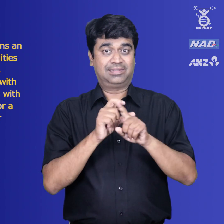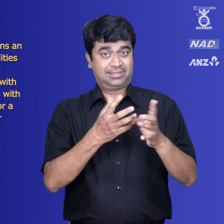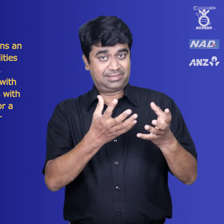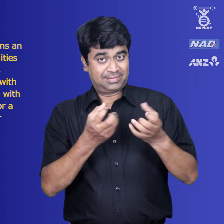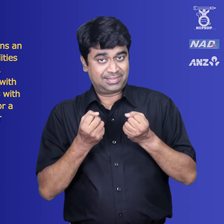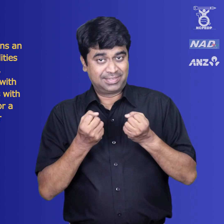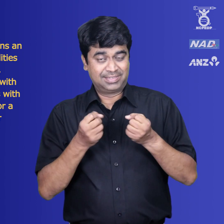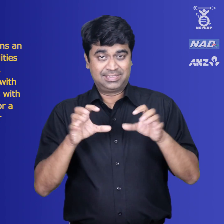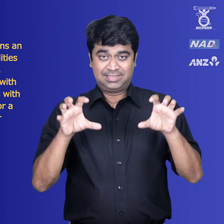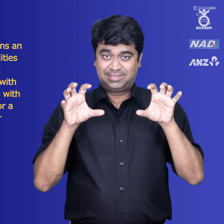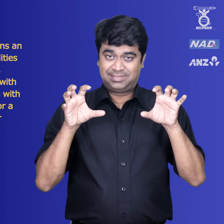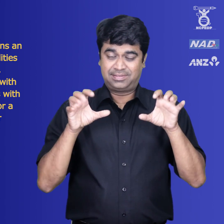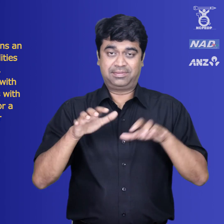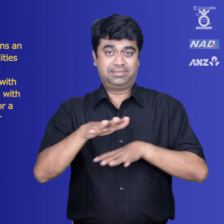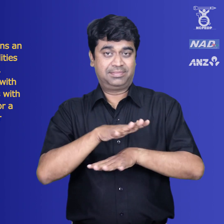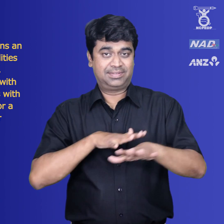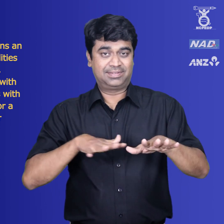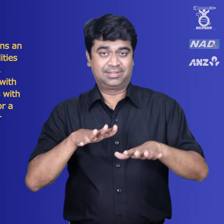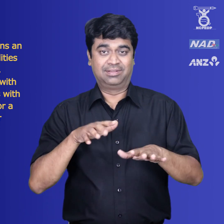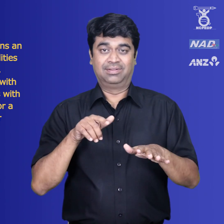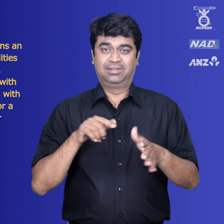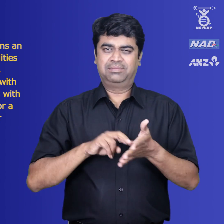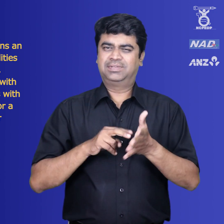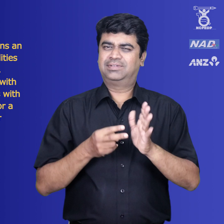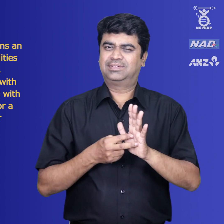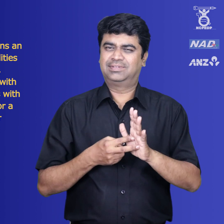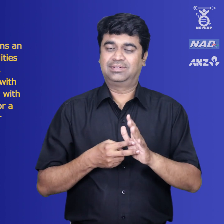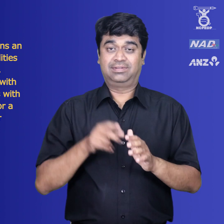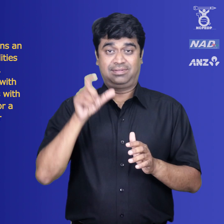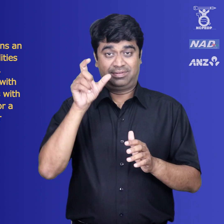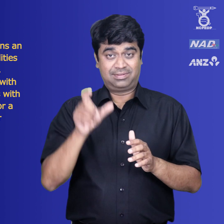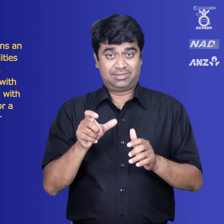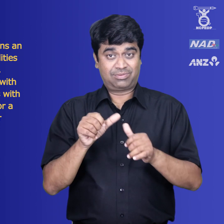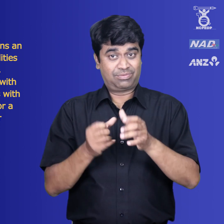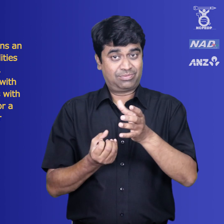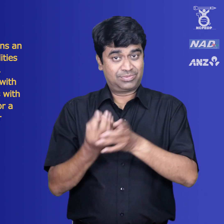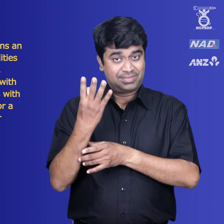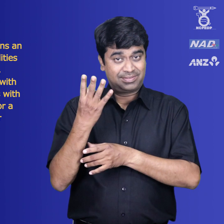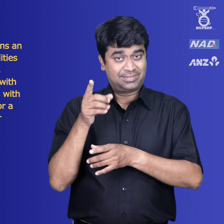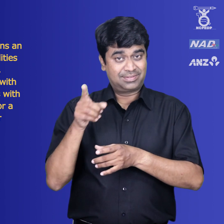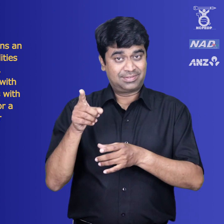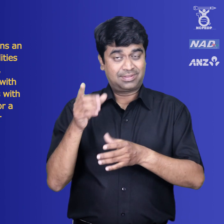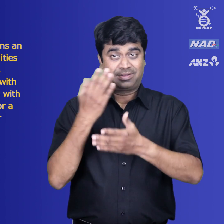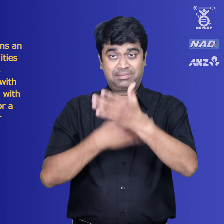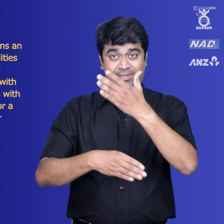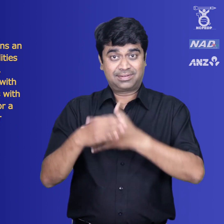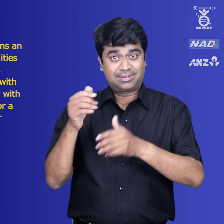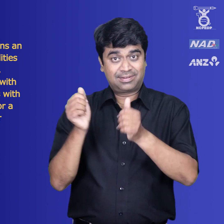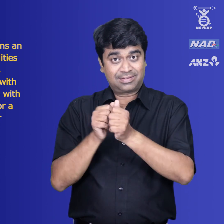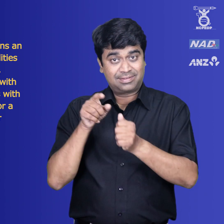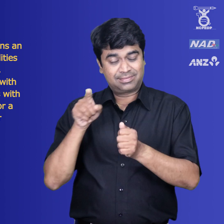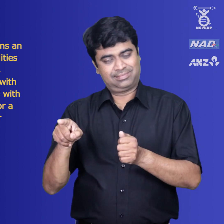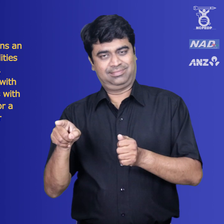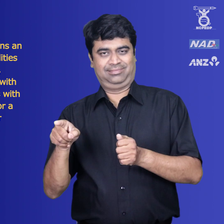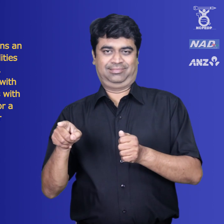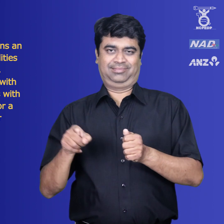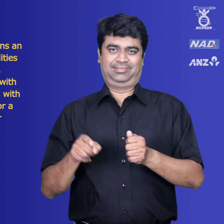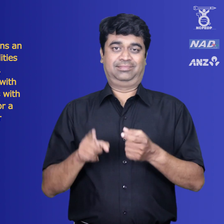Registered organization means an association of persons with disabilities or a